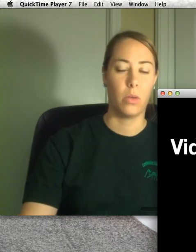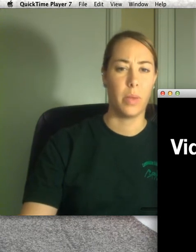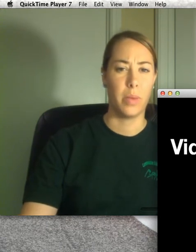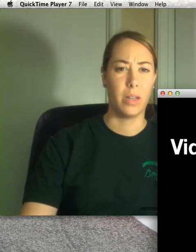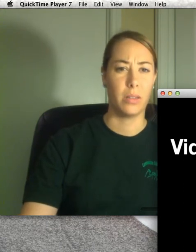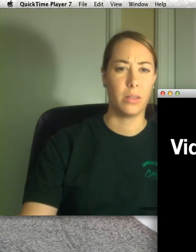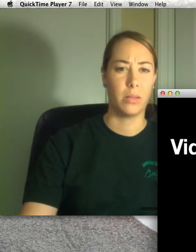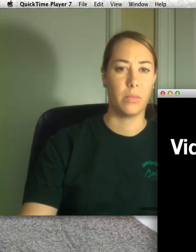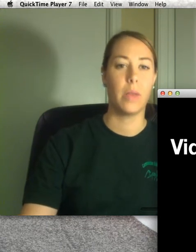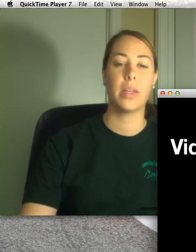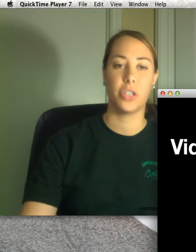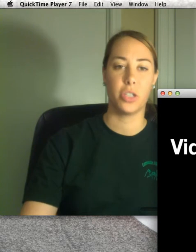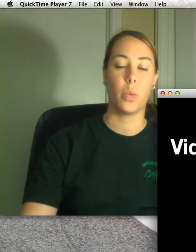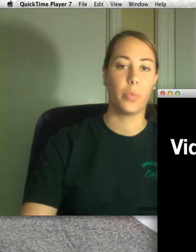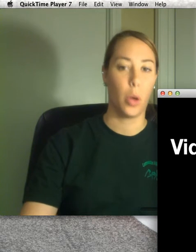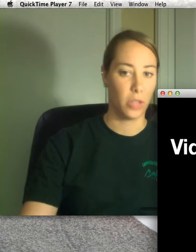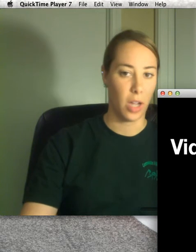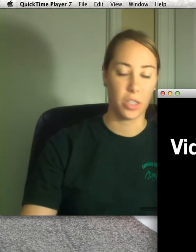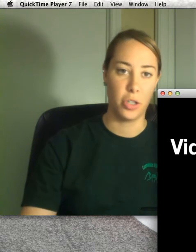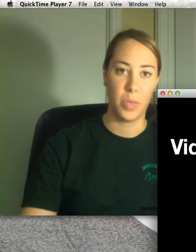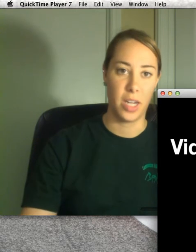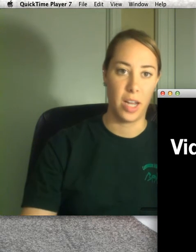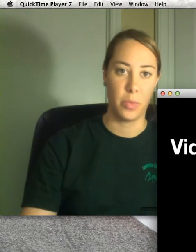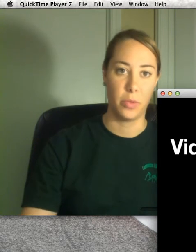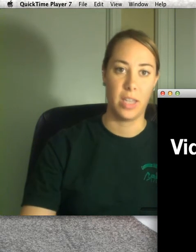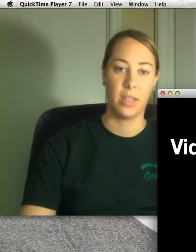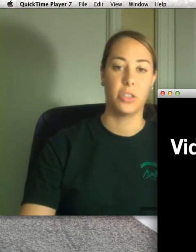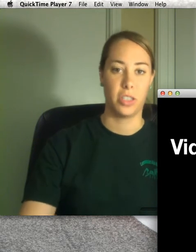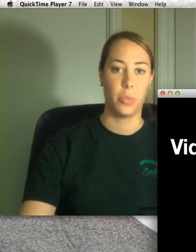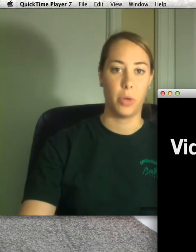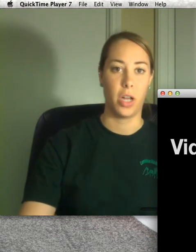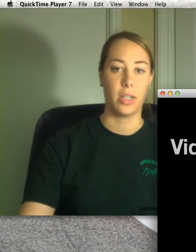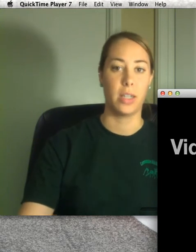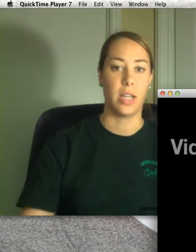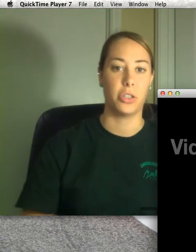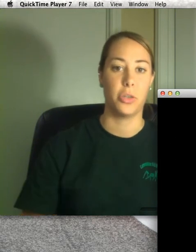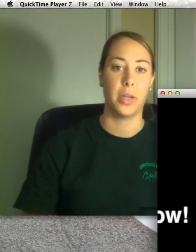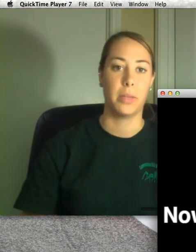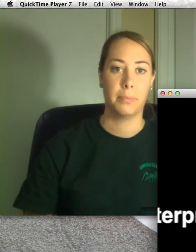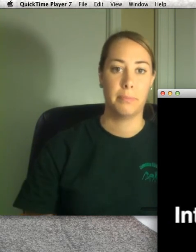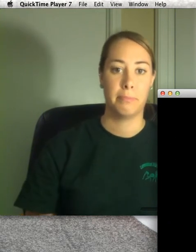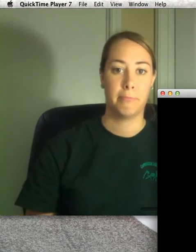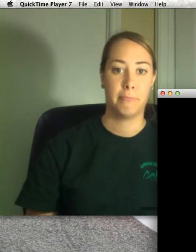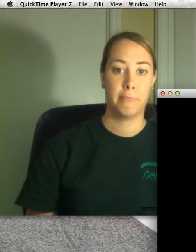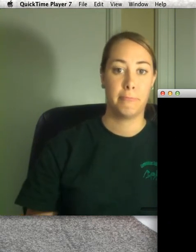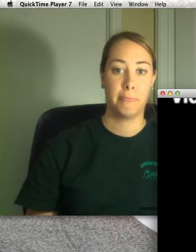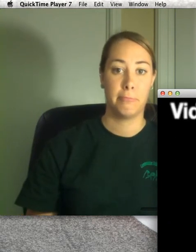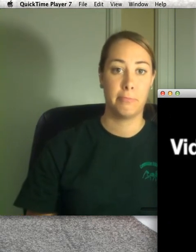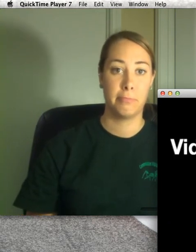oh, maybe it's just one proton, excuse me, not a protein, just a proton attached to it.